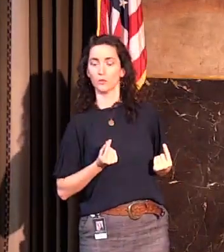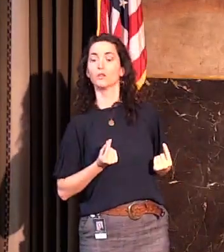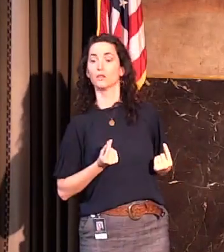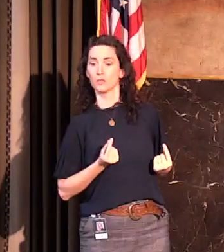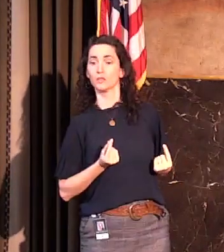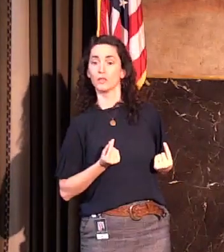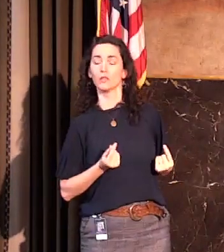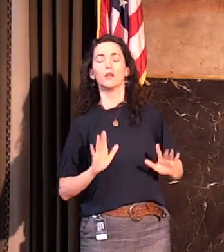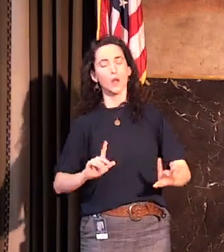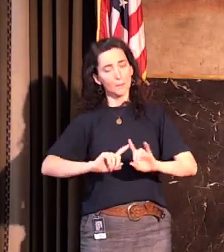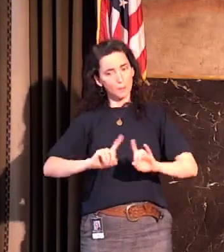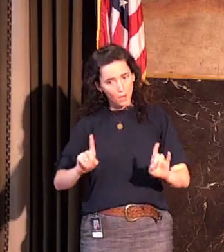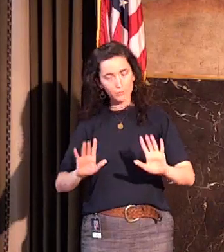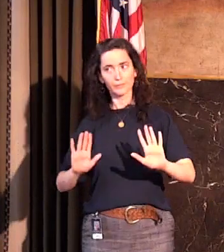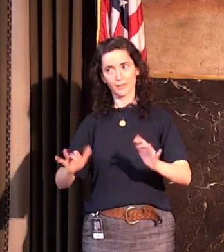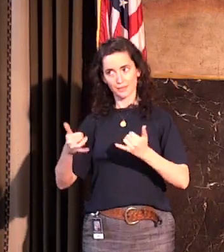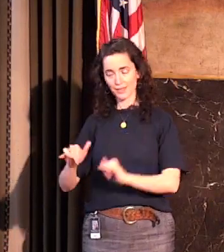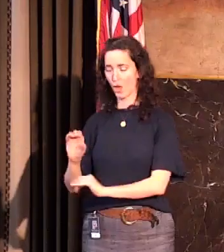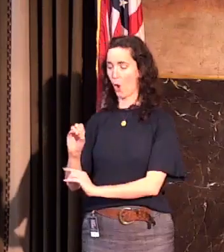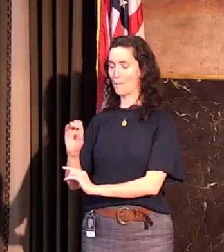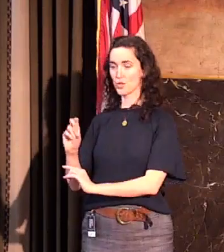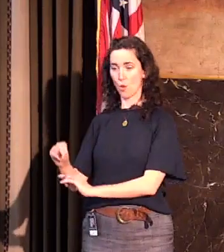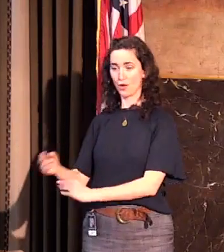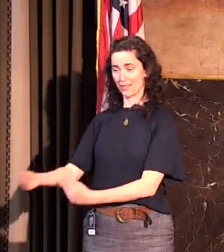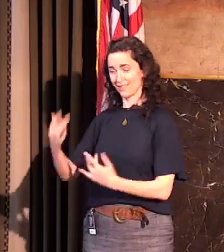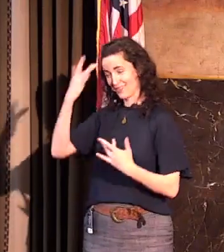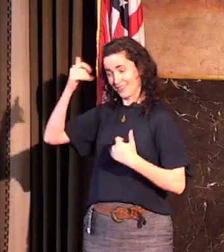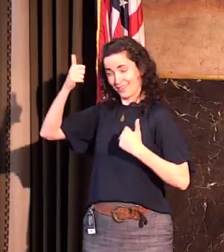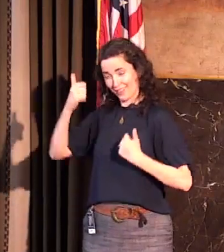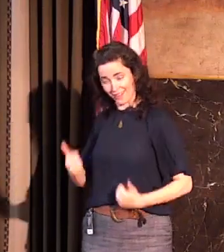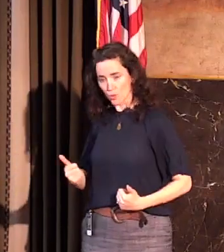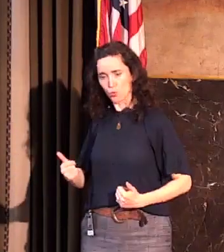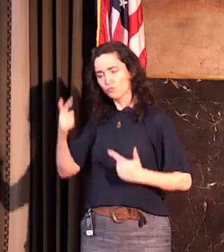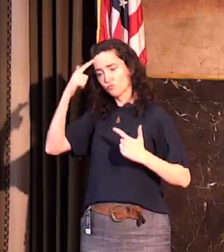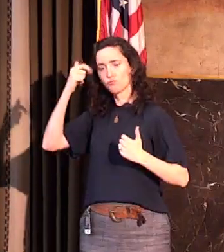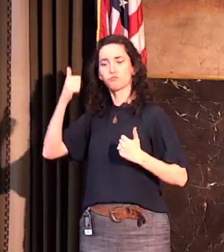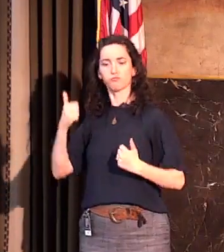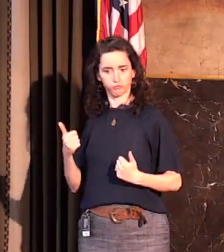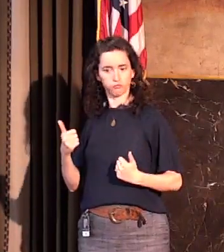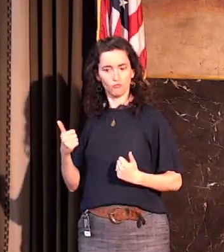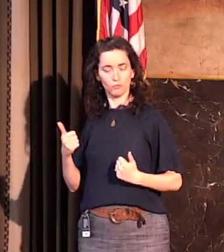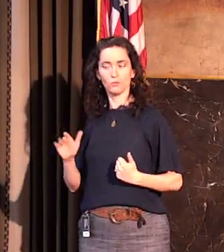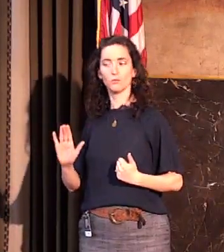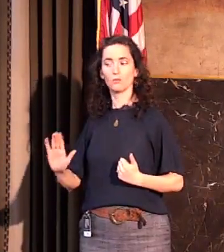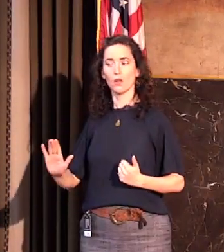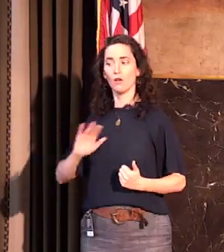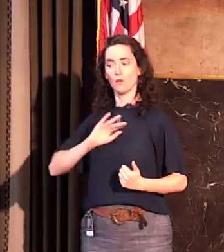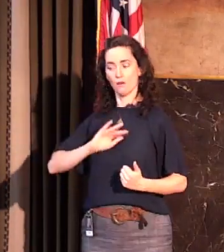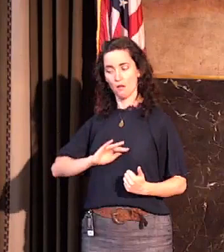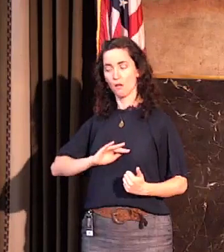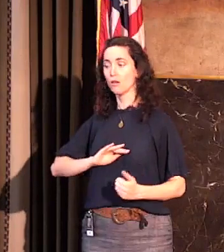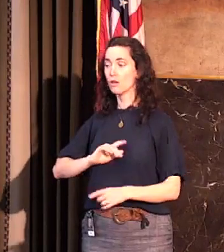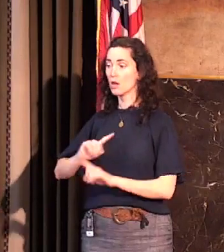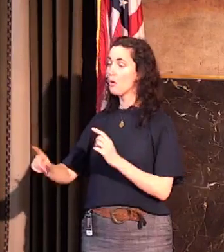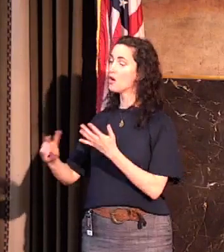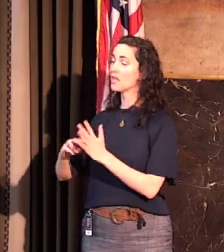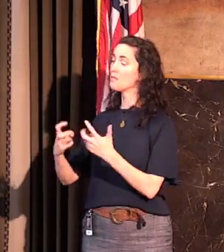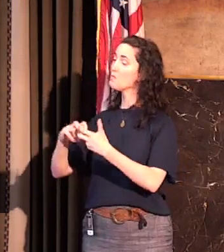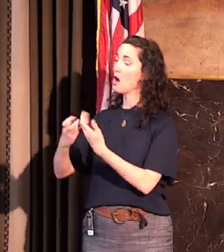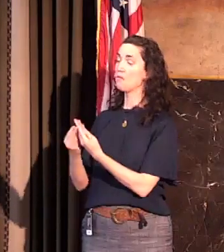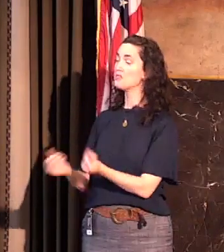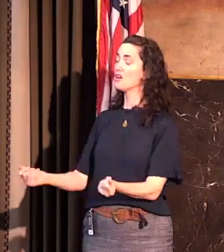and we can be thankful for that. But we cannot count on that to answer all of the challenges that we're